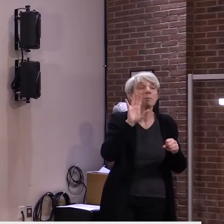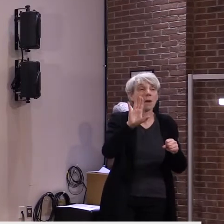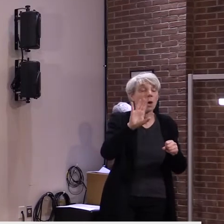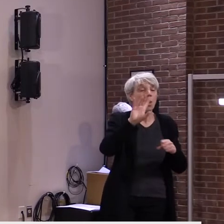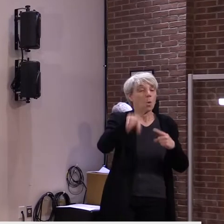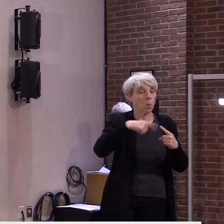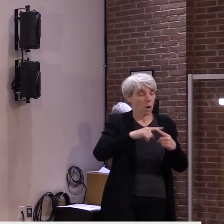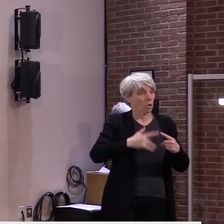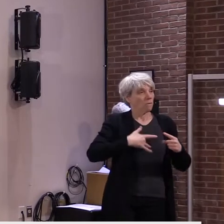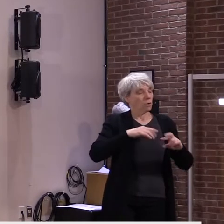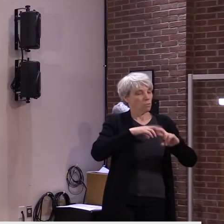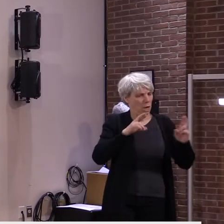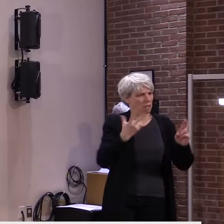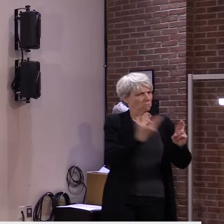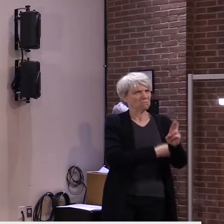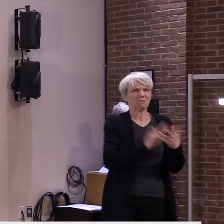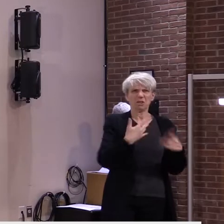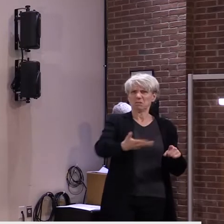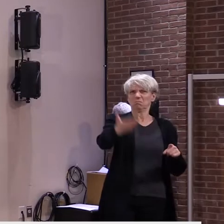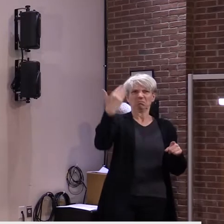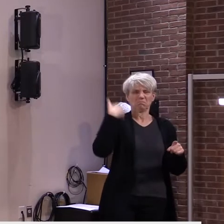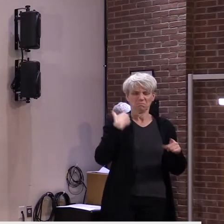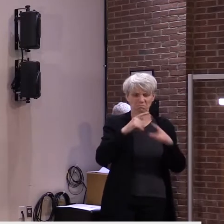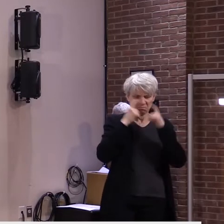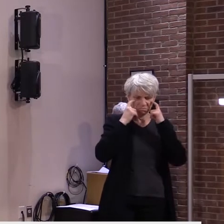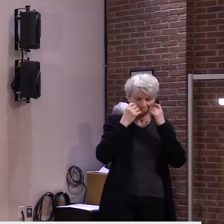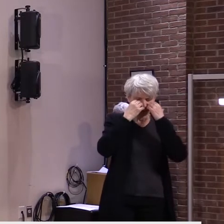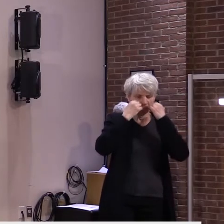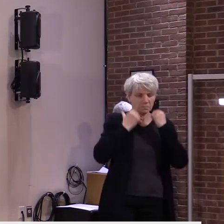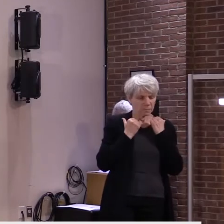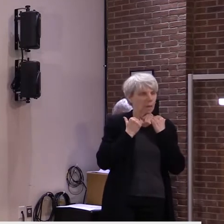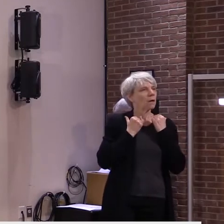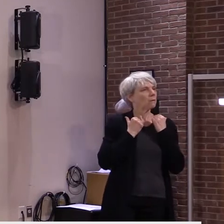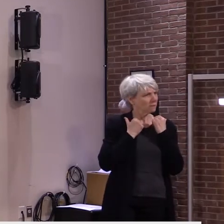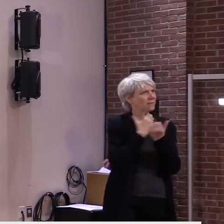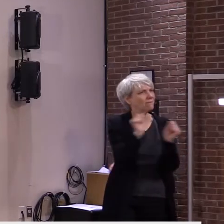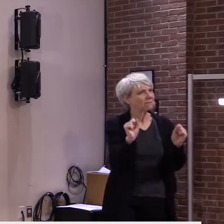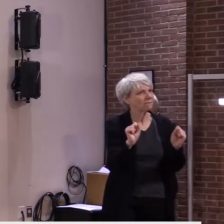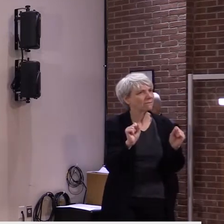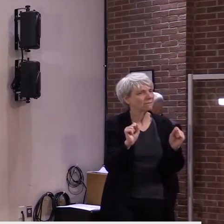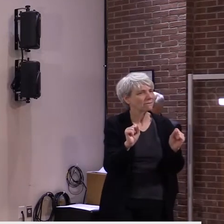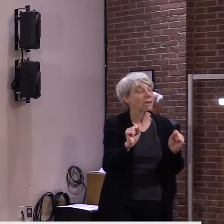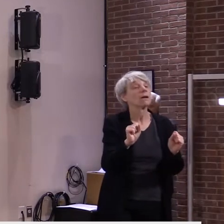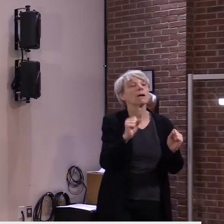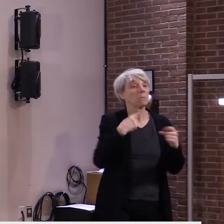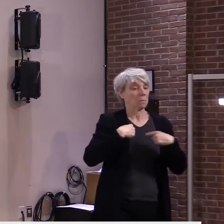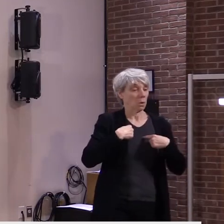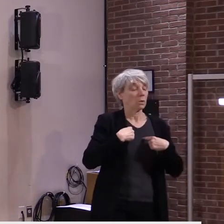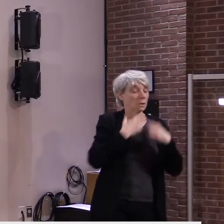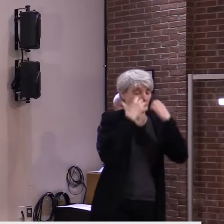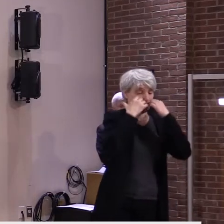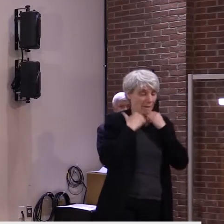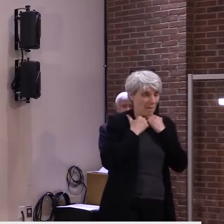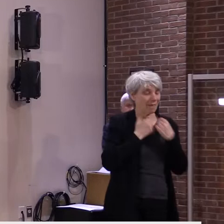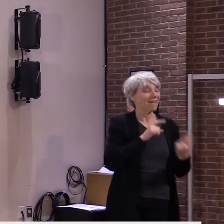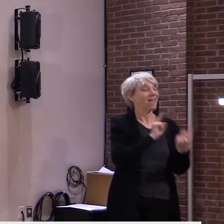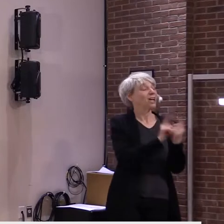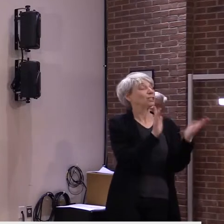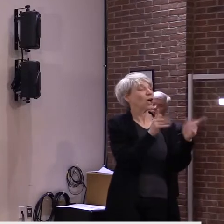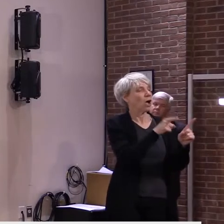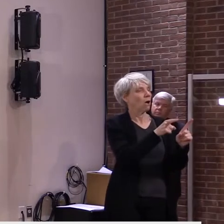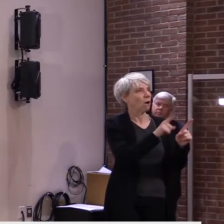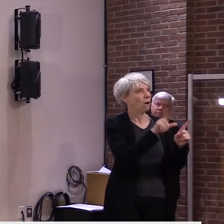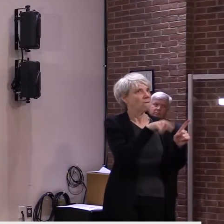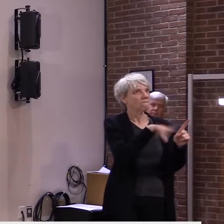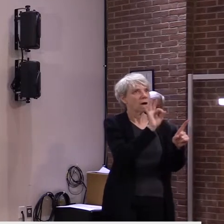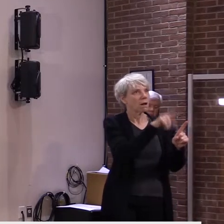confidence in the vaccine's protection. Even if you unknowingly encounter an unvaccinated person, the vaccine is